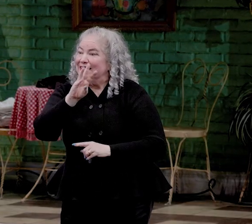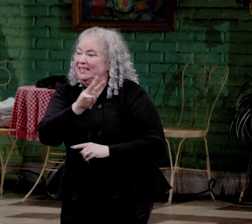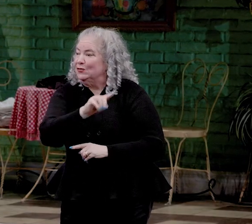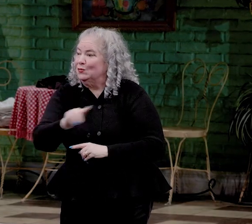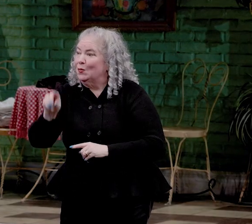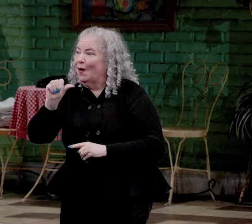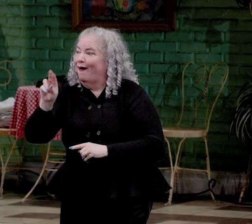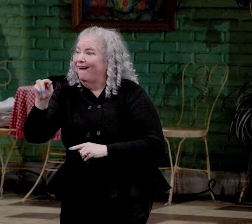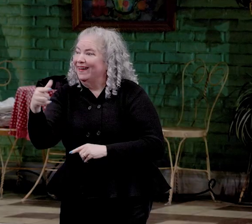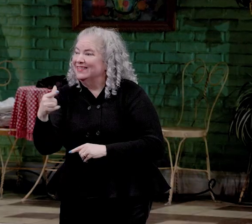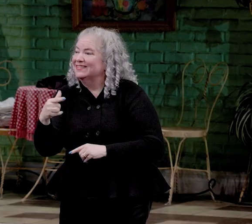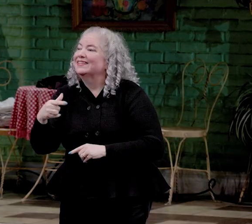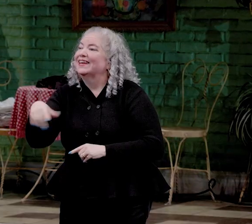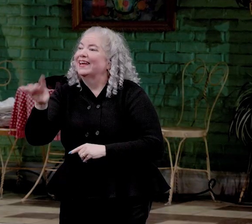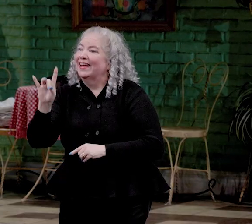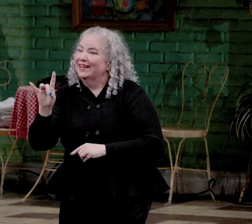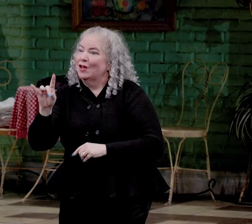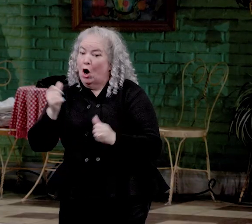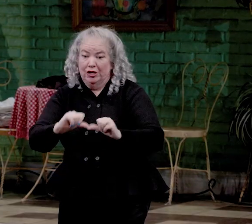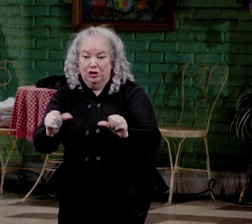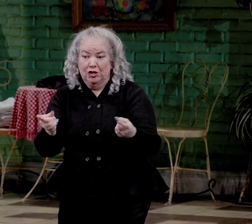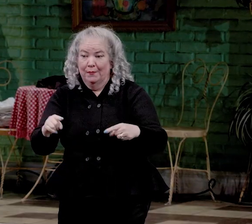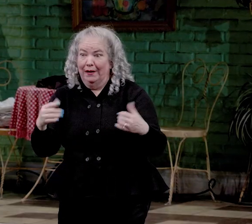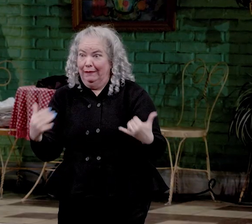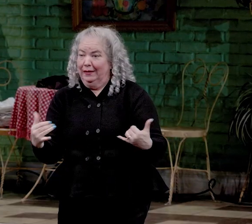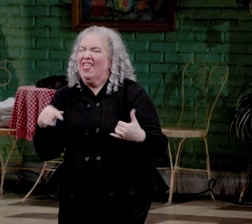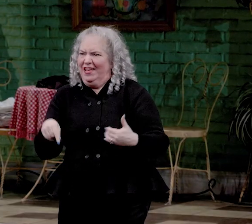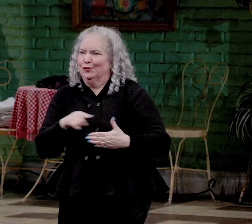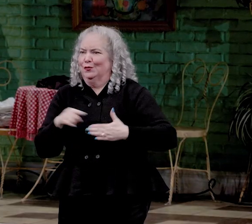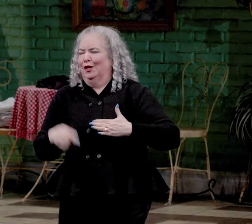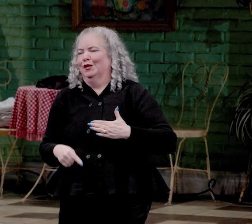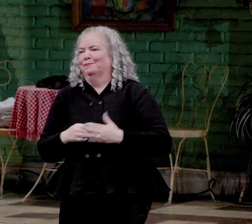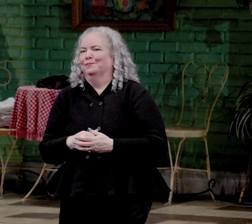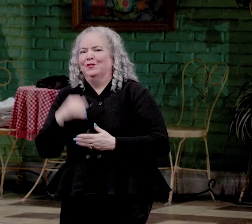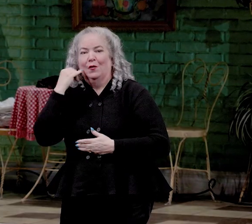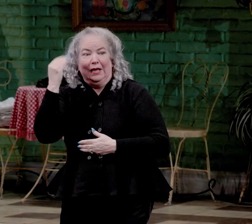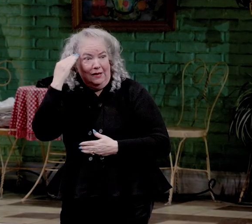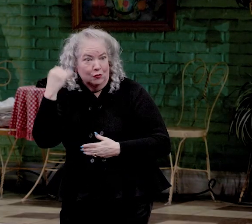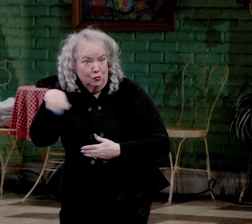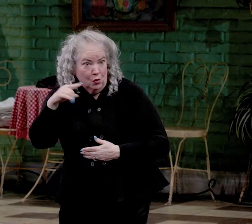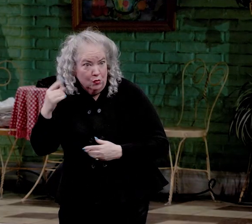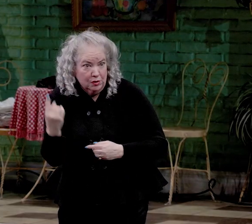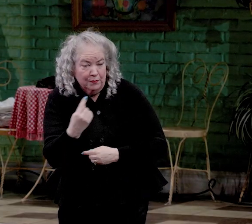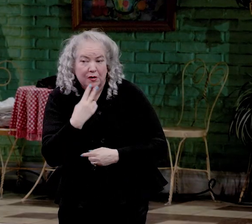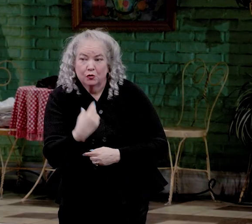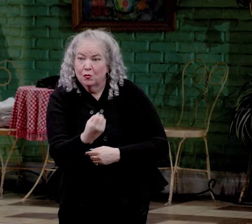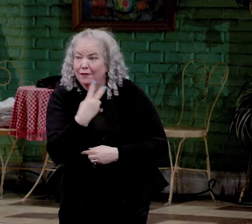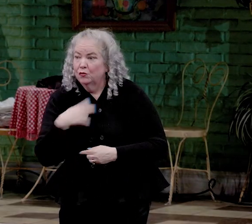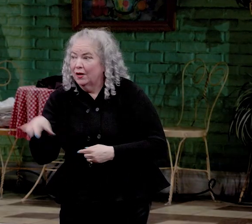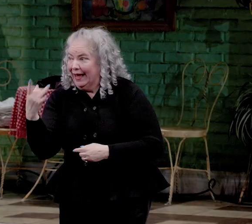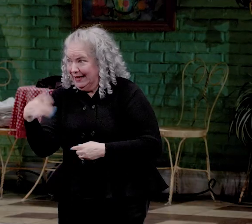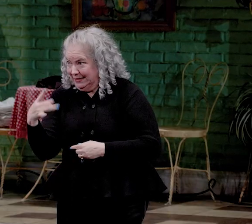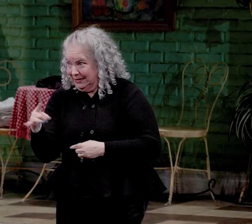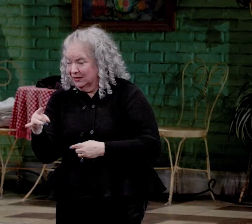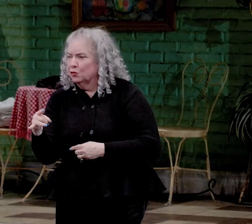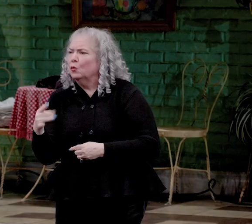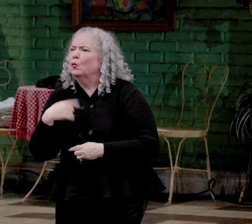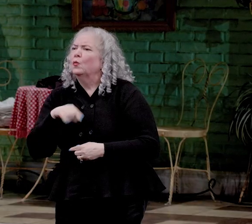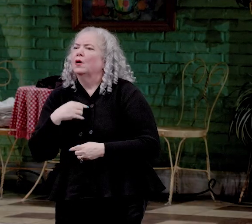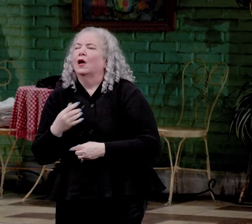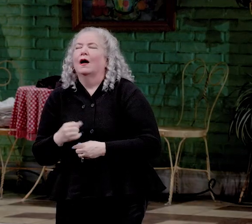8th, and auditions will be held this weekend. So if you know of a youth age 12 to 18, we have an